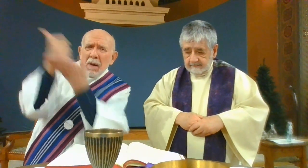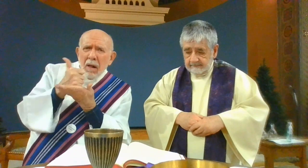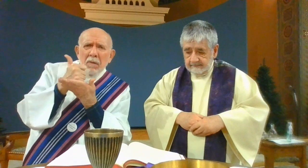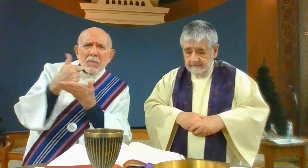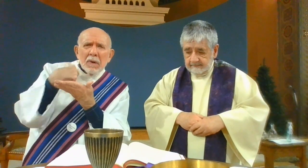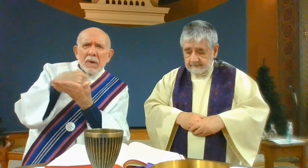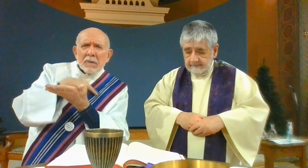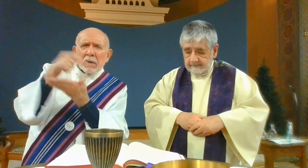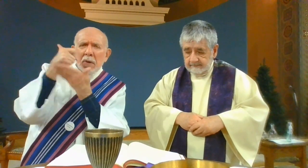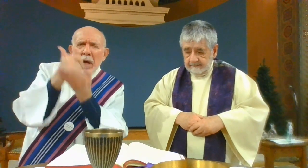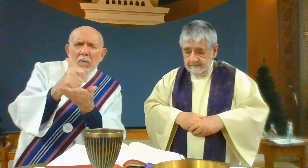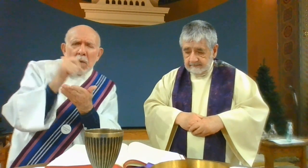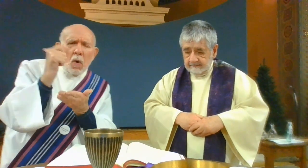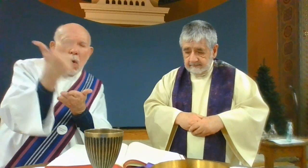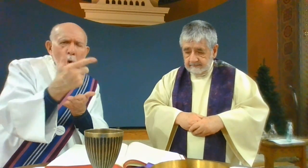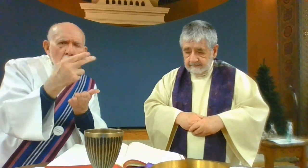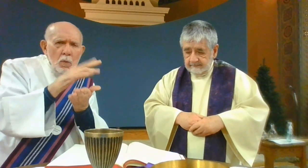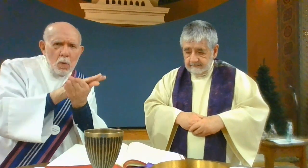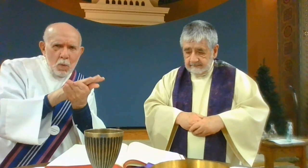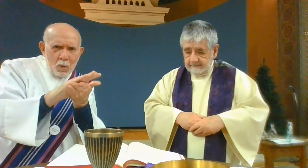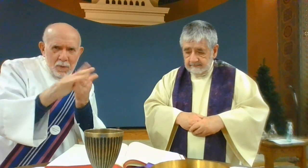and the good of all his holy church.